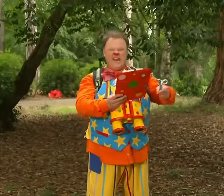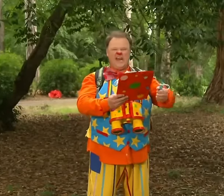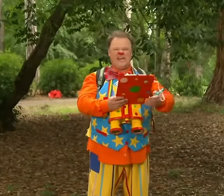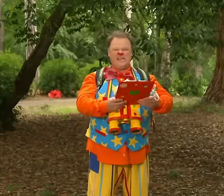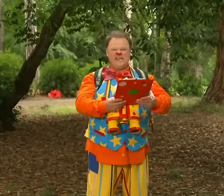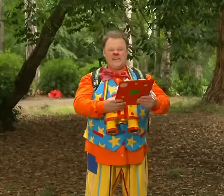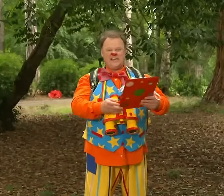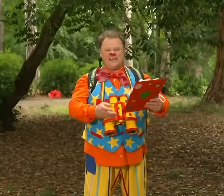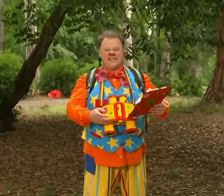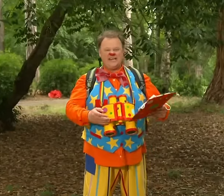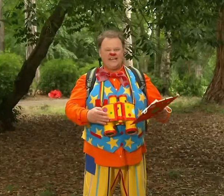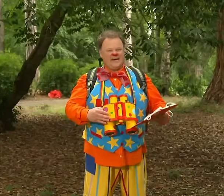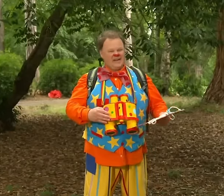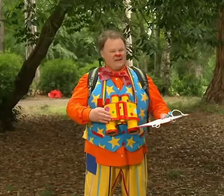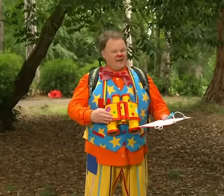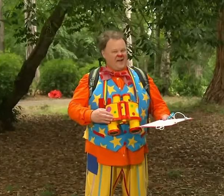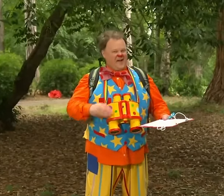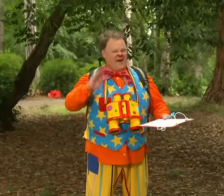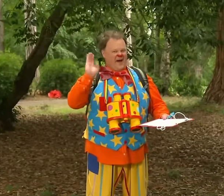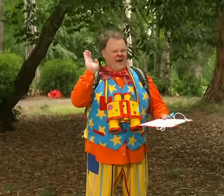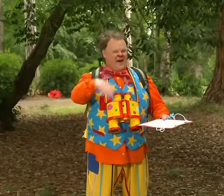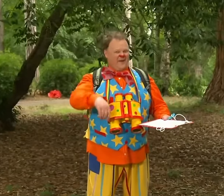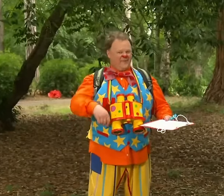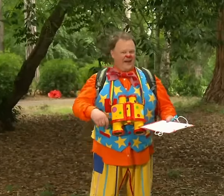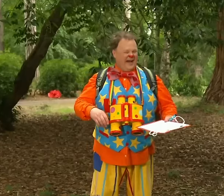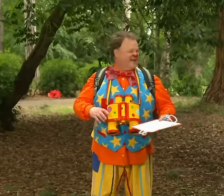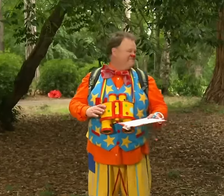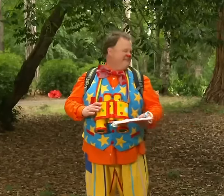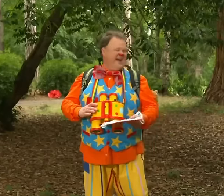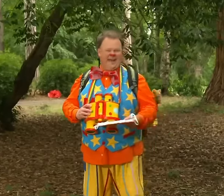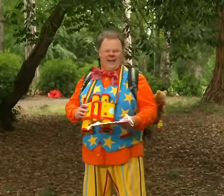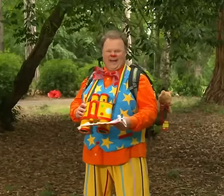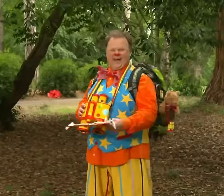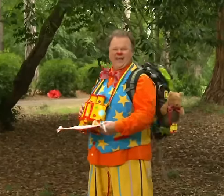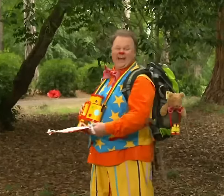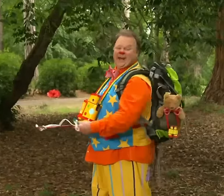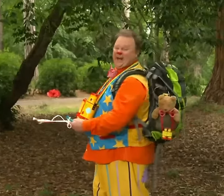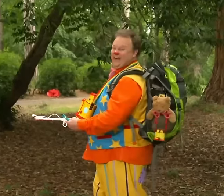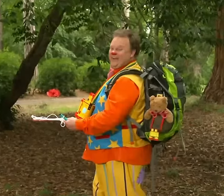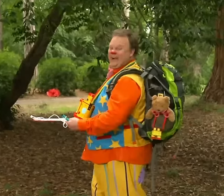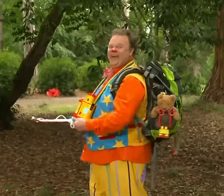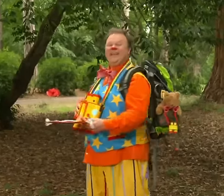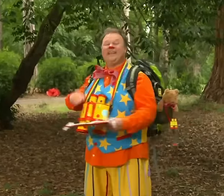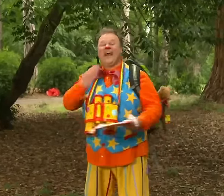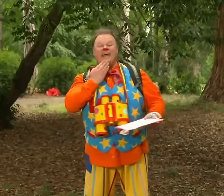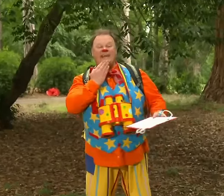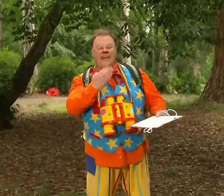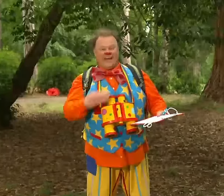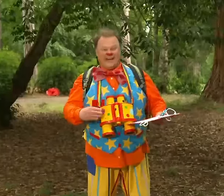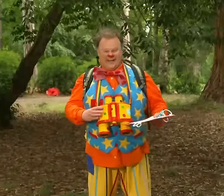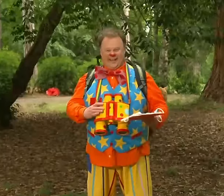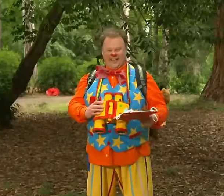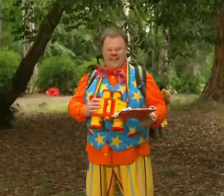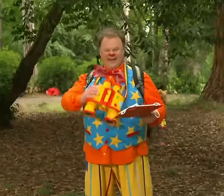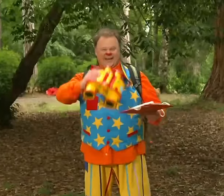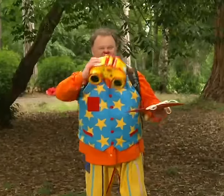Tumble Ted can do it, Mr. Tumble. Oh, well, I mean, I know. Thank you.